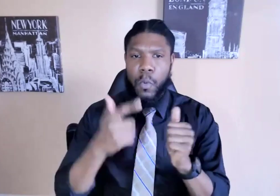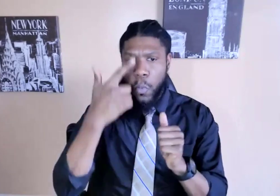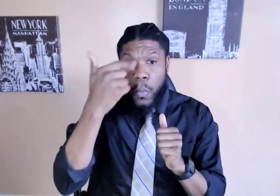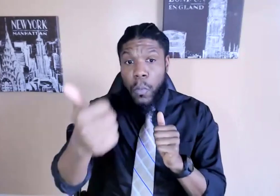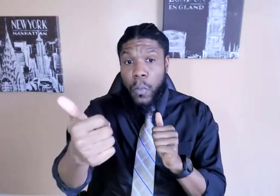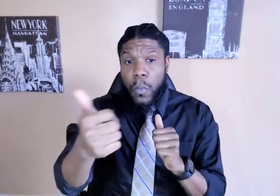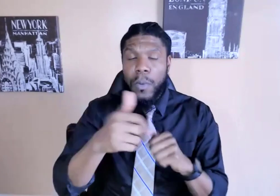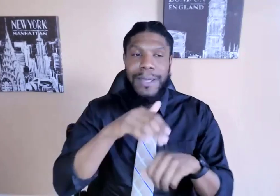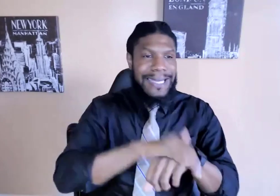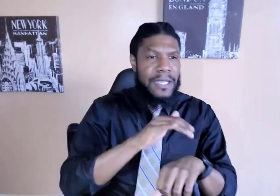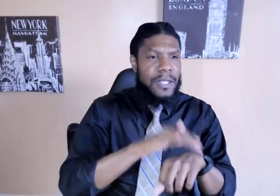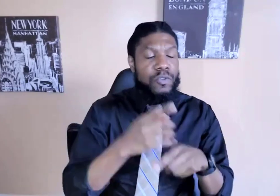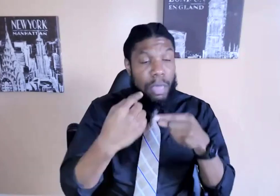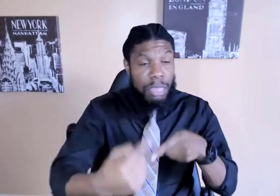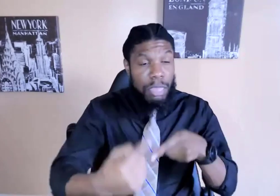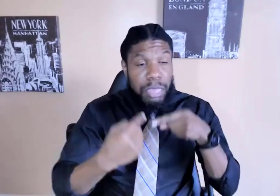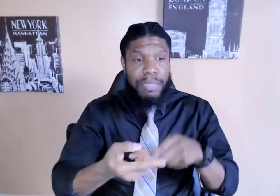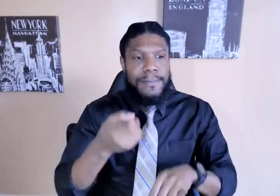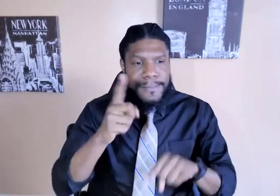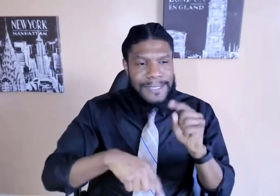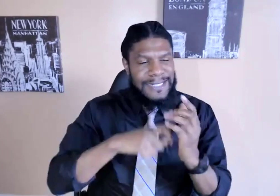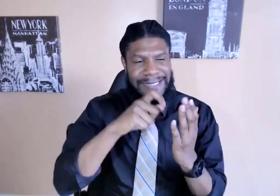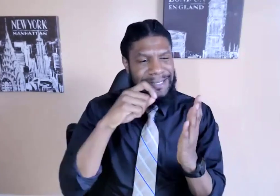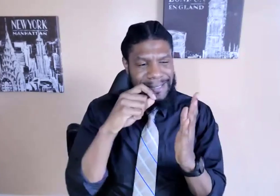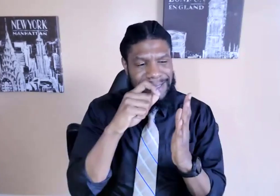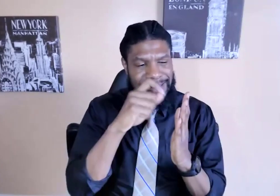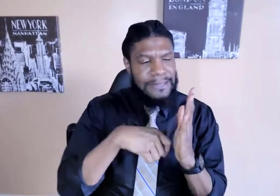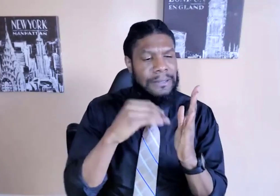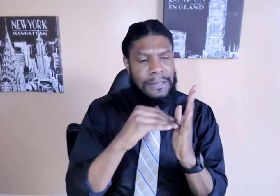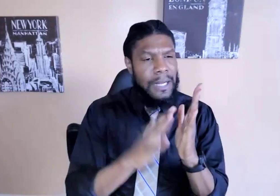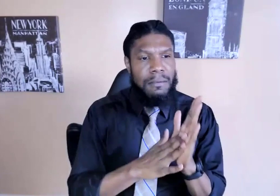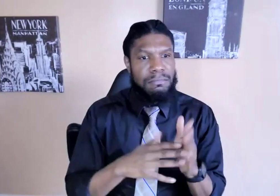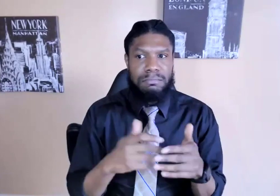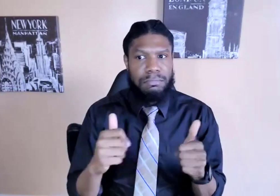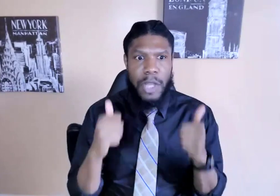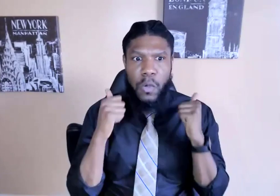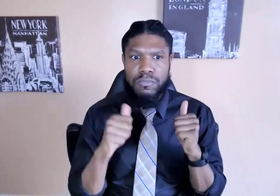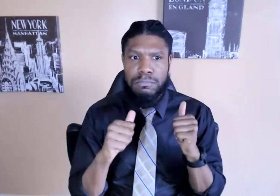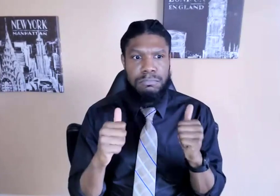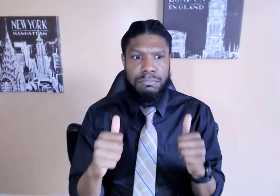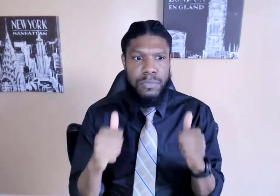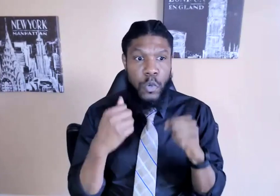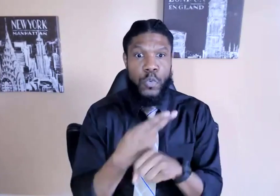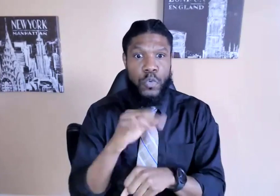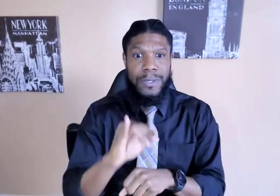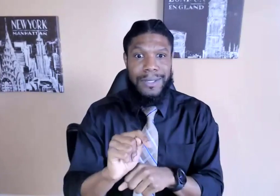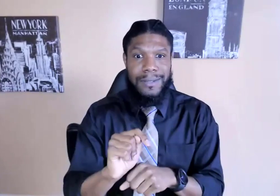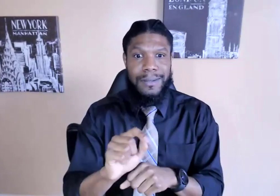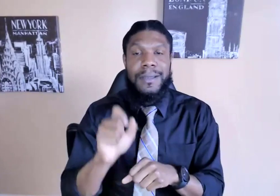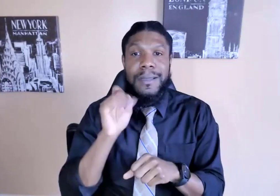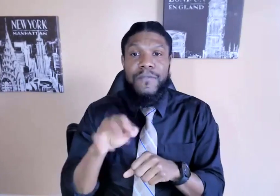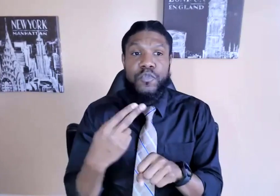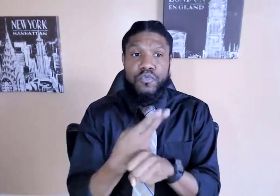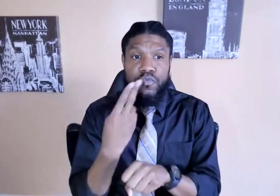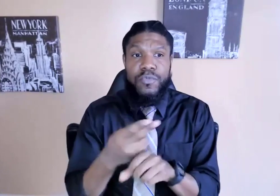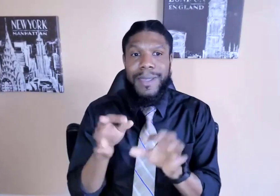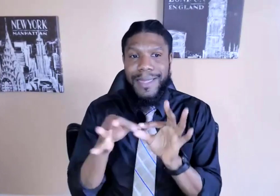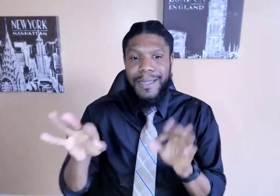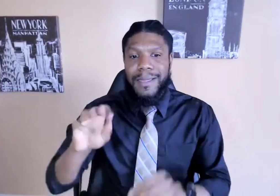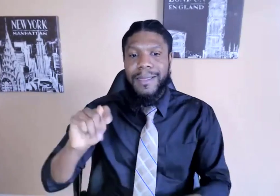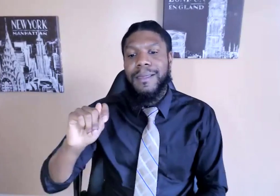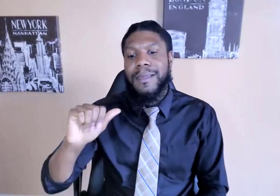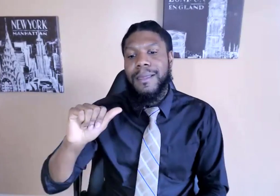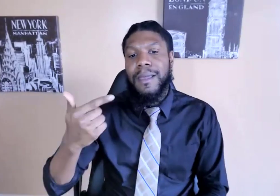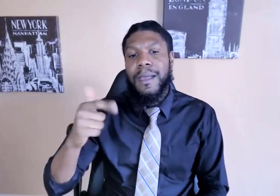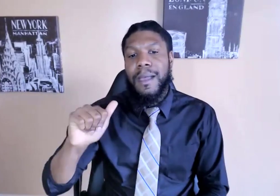English the first time, don't. Just worry about, if you are processing in Tagalog, write in Tagalog, because